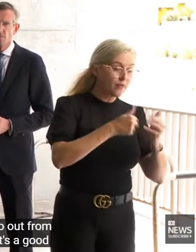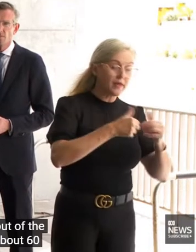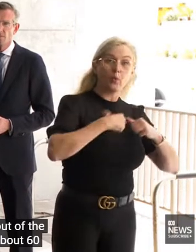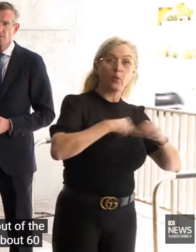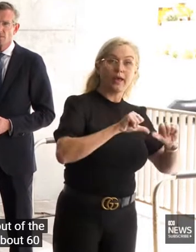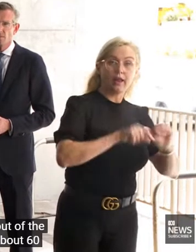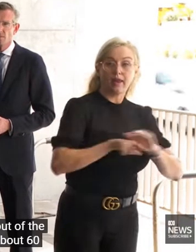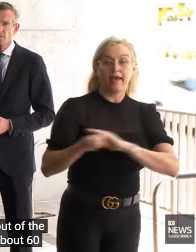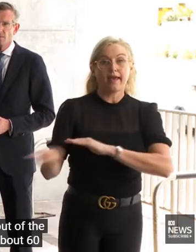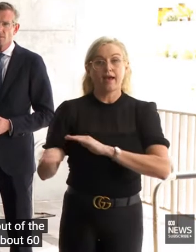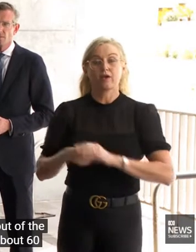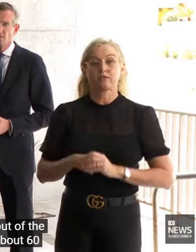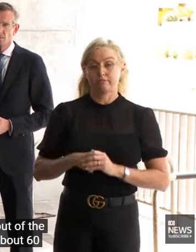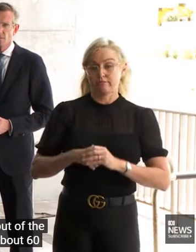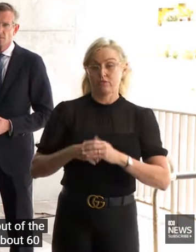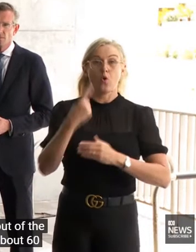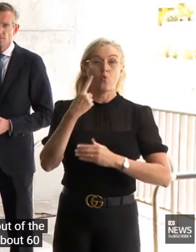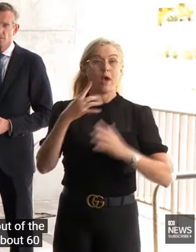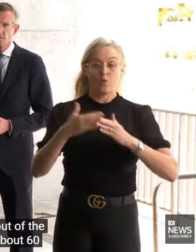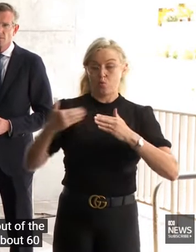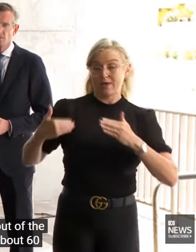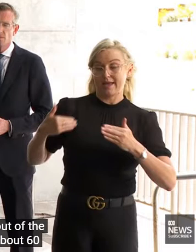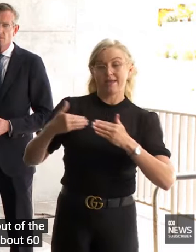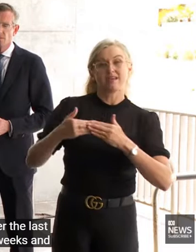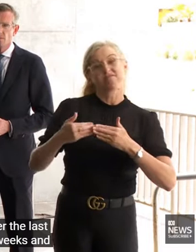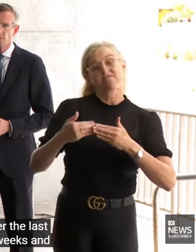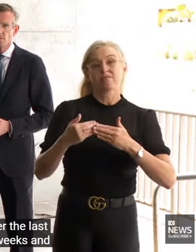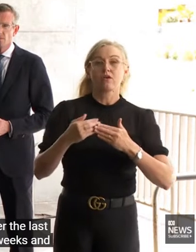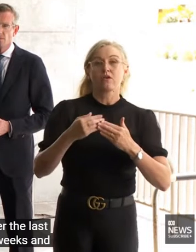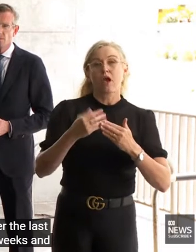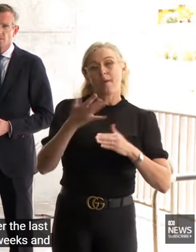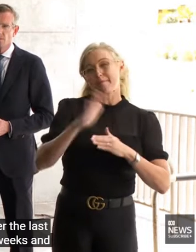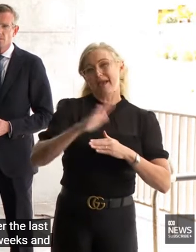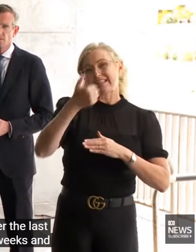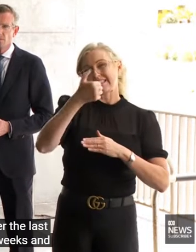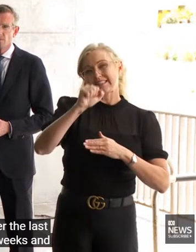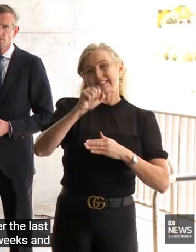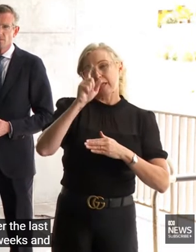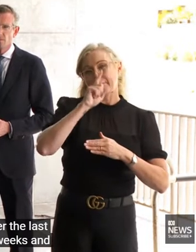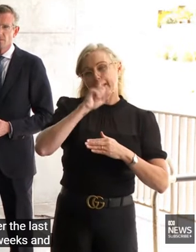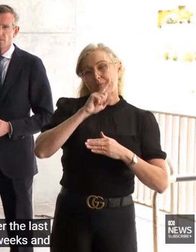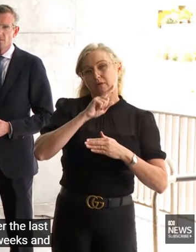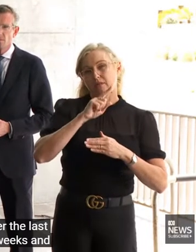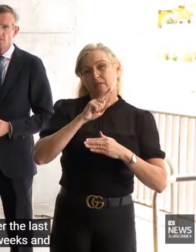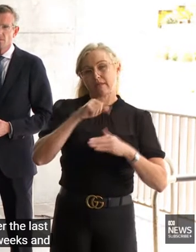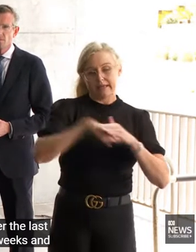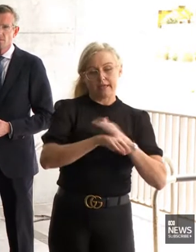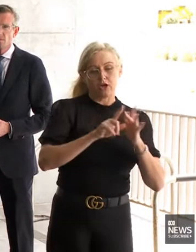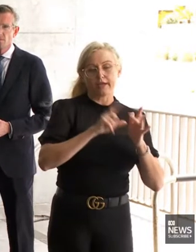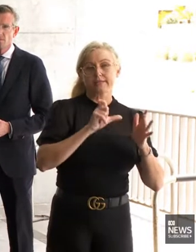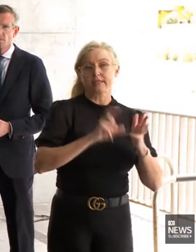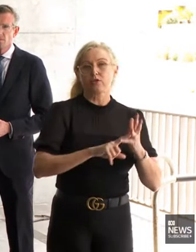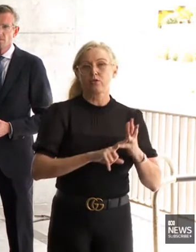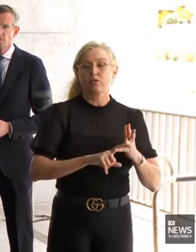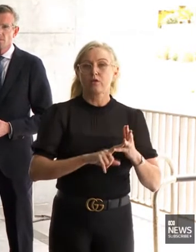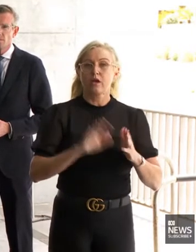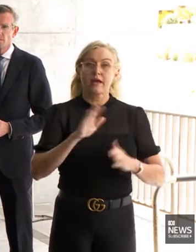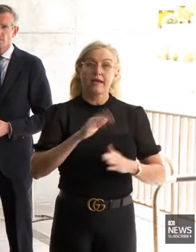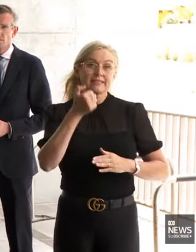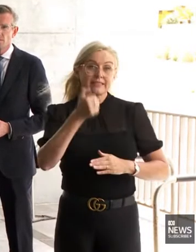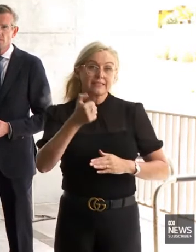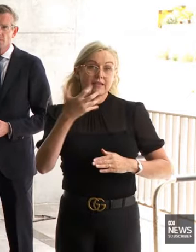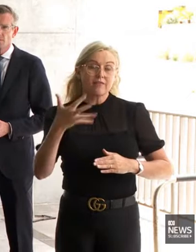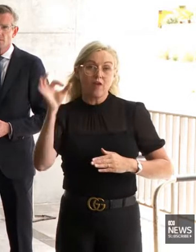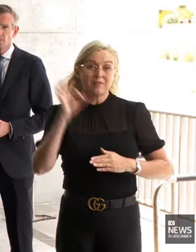people in ICU just over the last week and a half, 2 weeks, and 65%, more than 2/3,